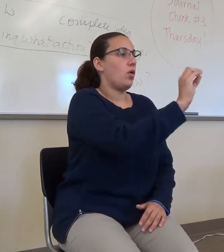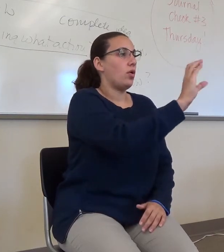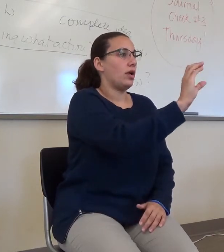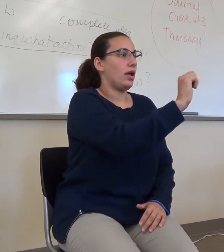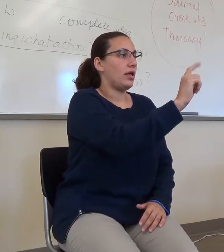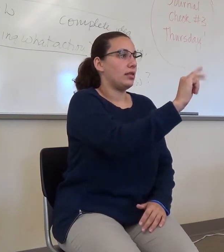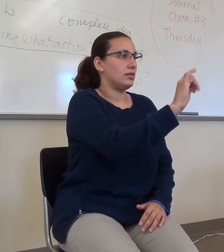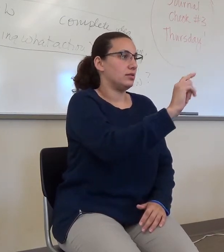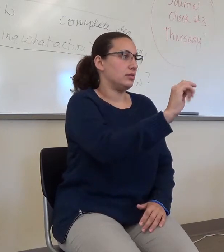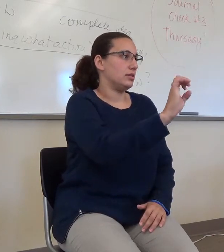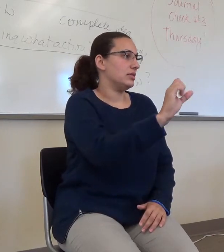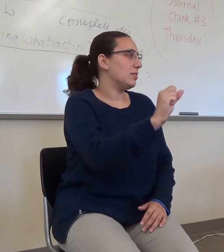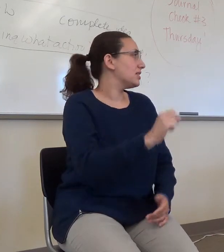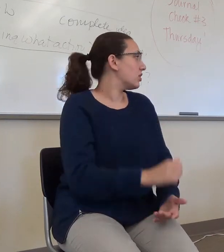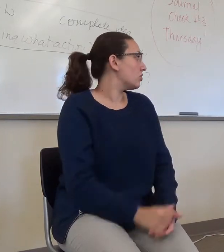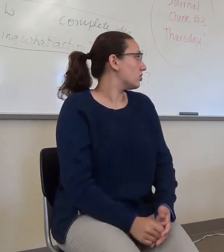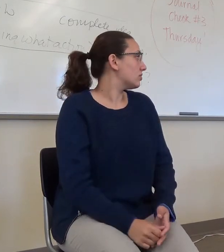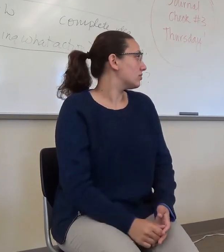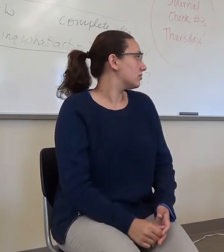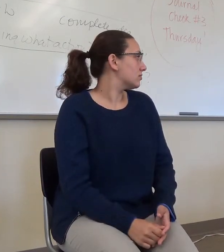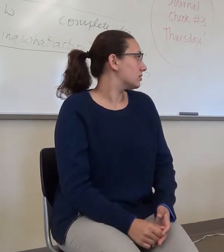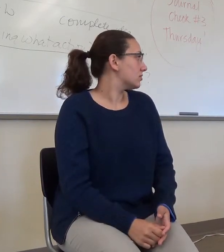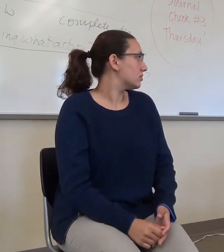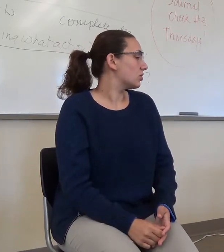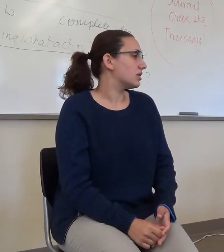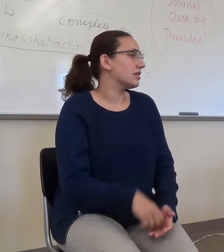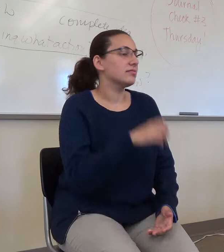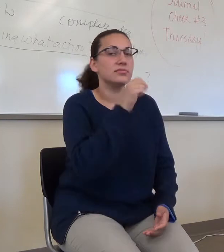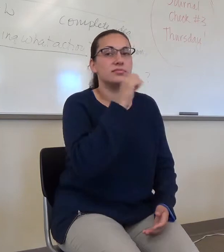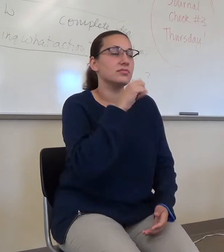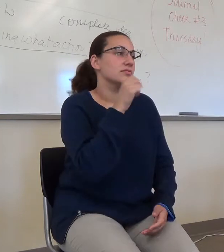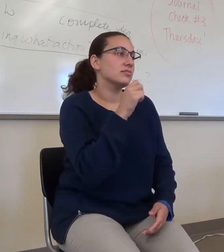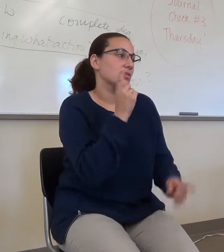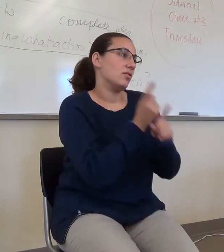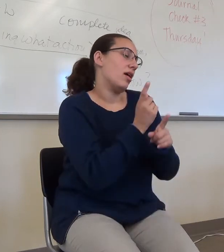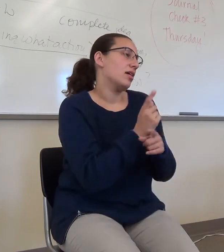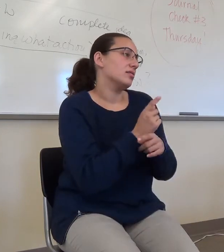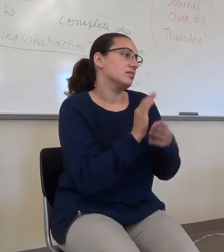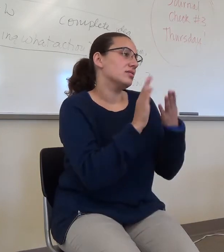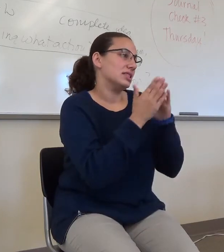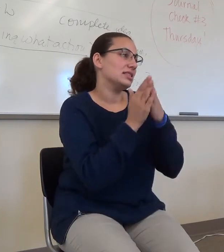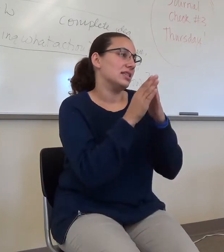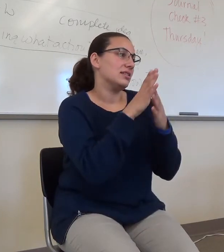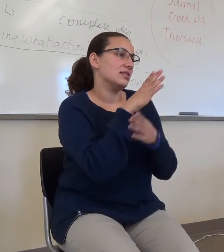state. That means local. Yeah, Locally. something, so cities and